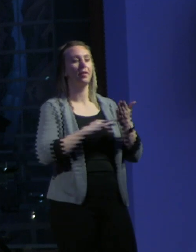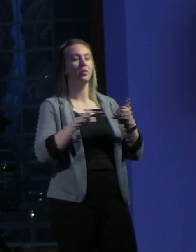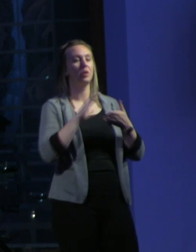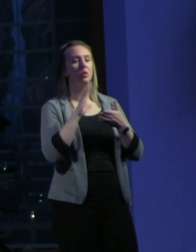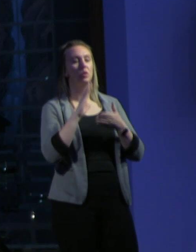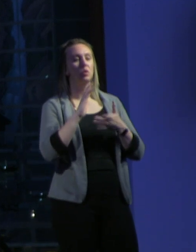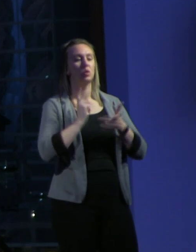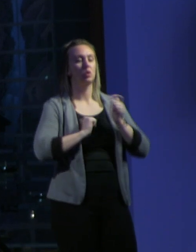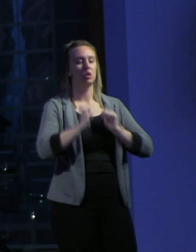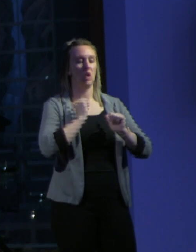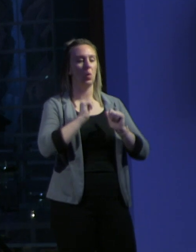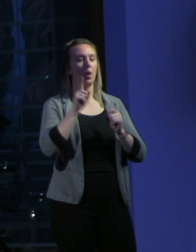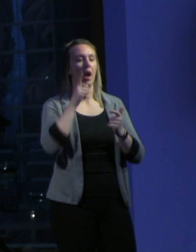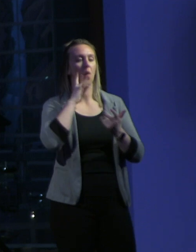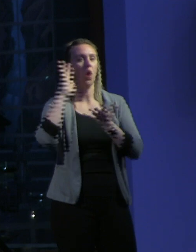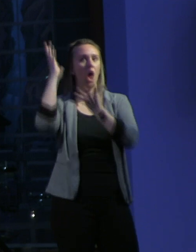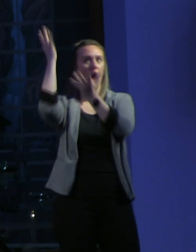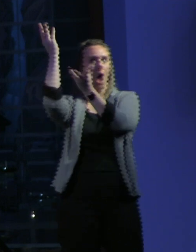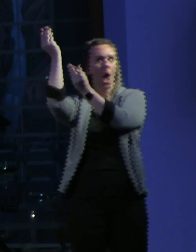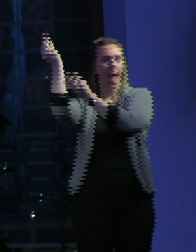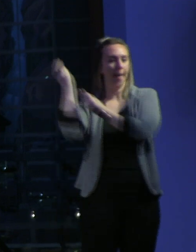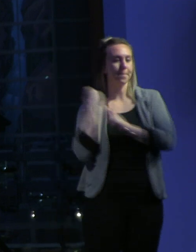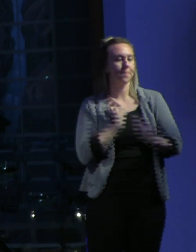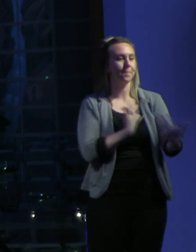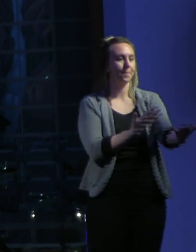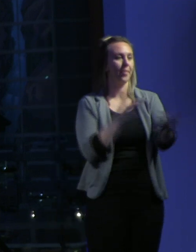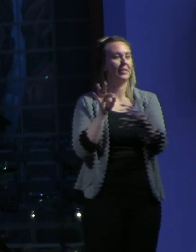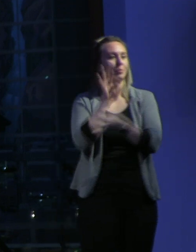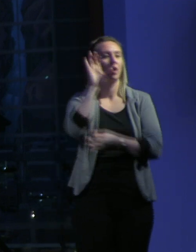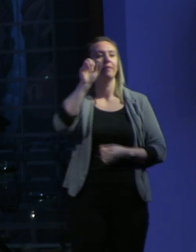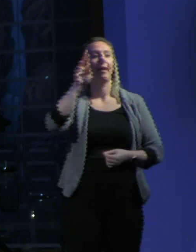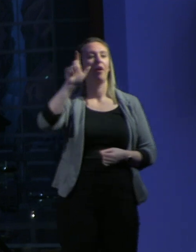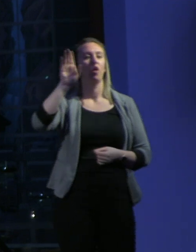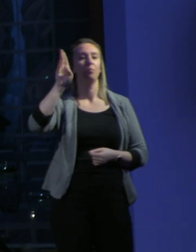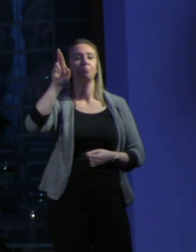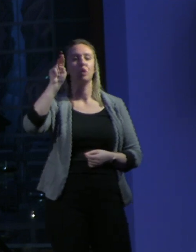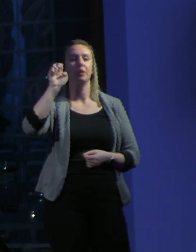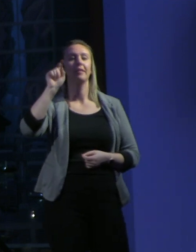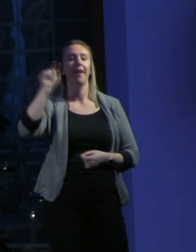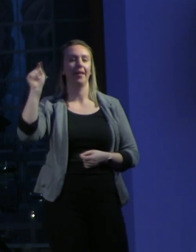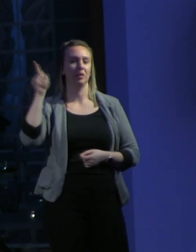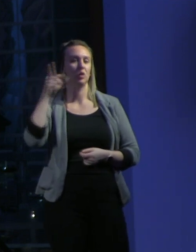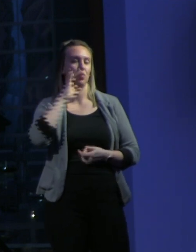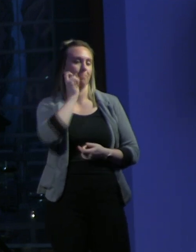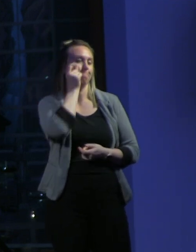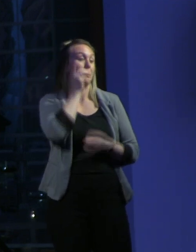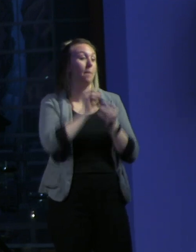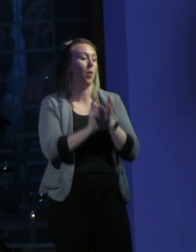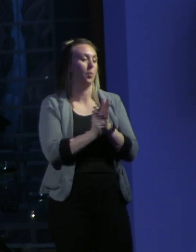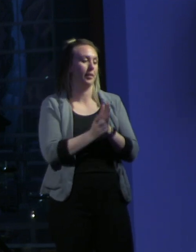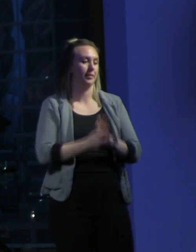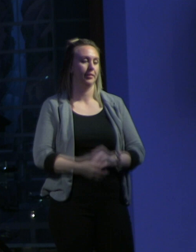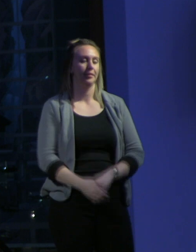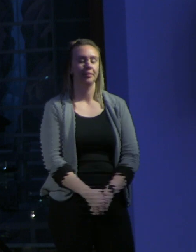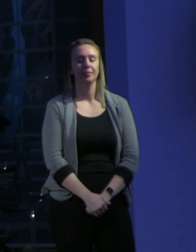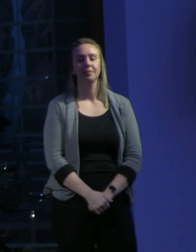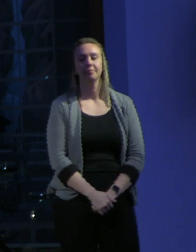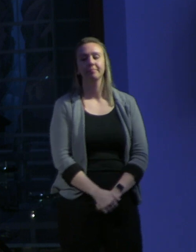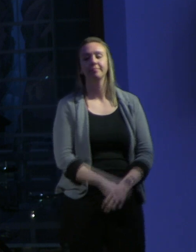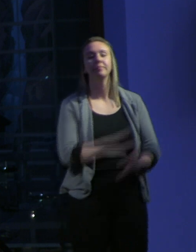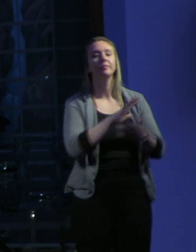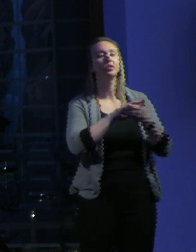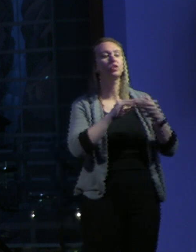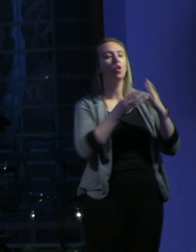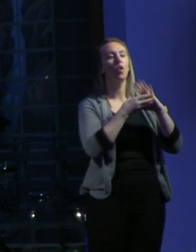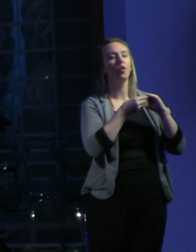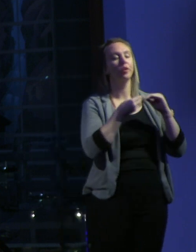the spirit of Carol Burnett. You'll understand in a moment. Stephen, help me out. Stories come